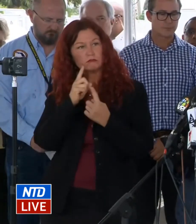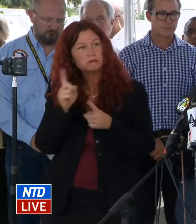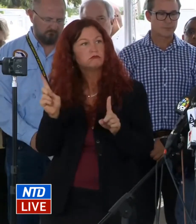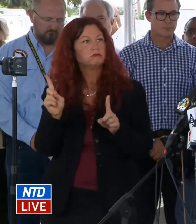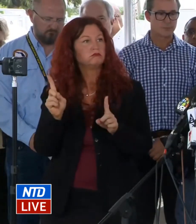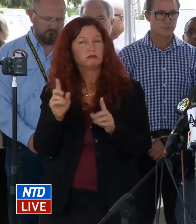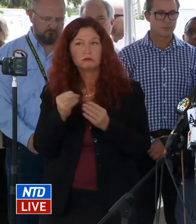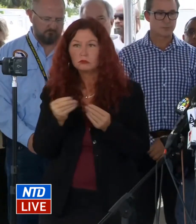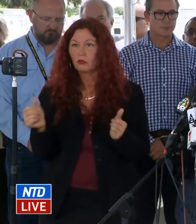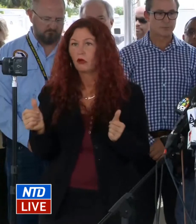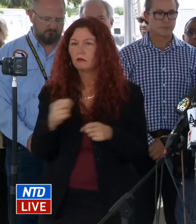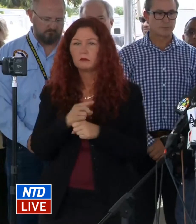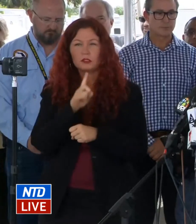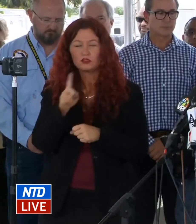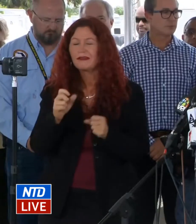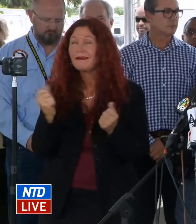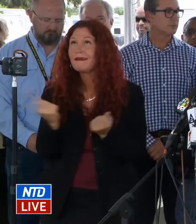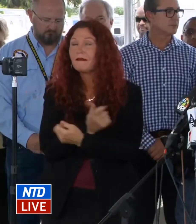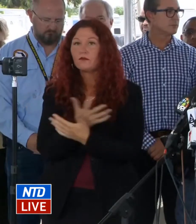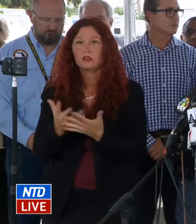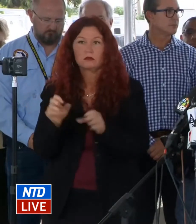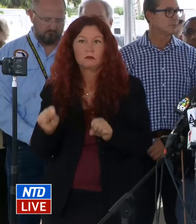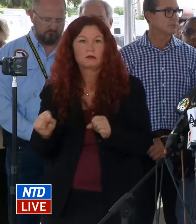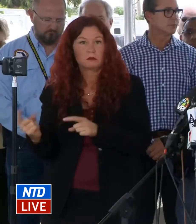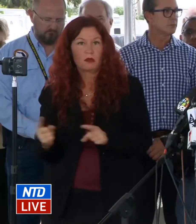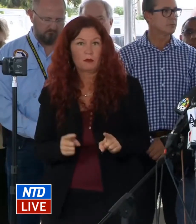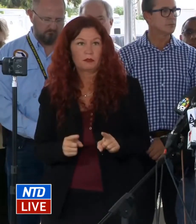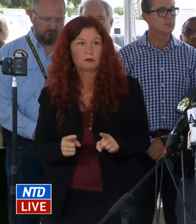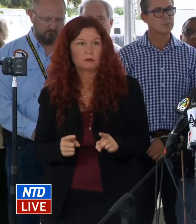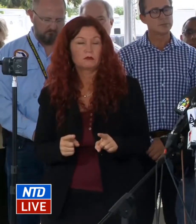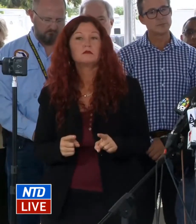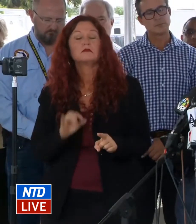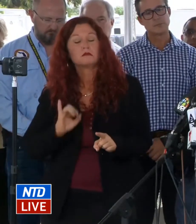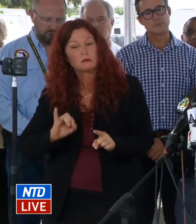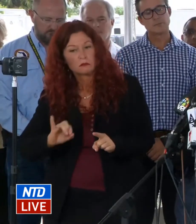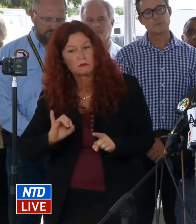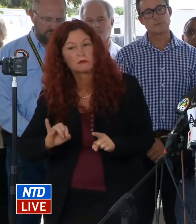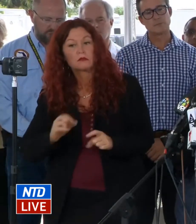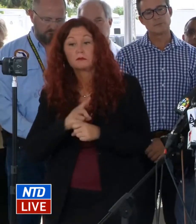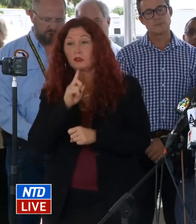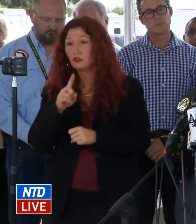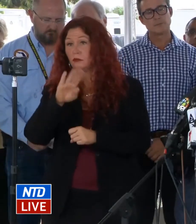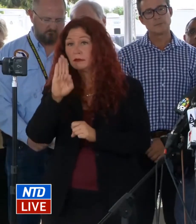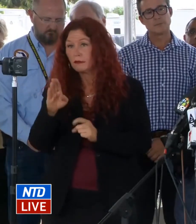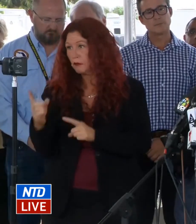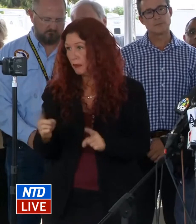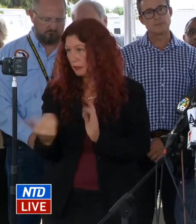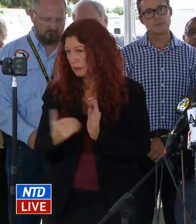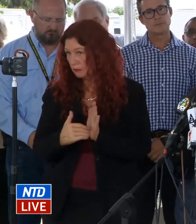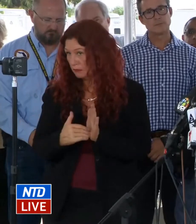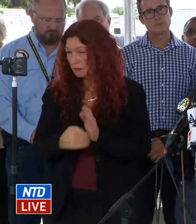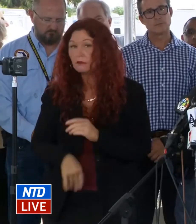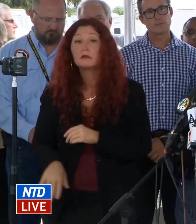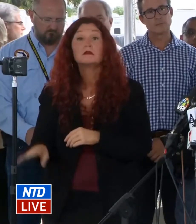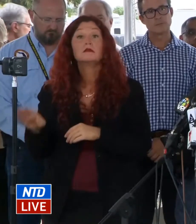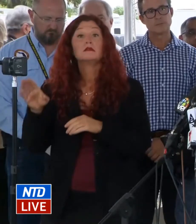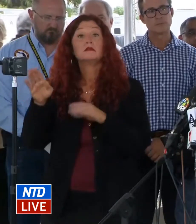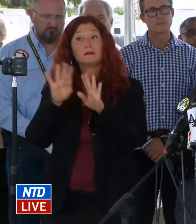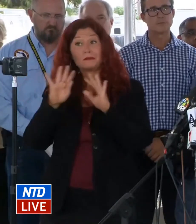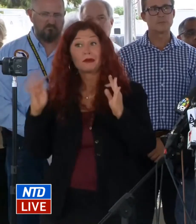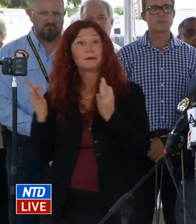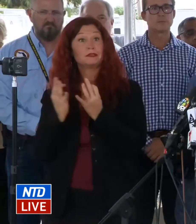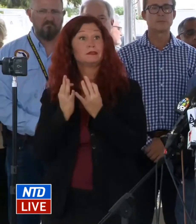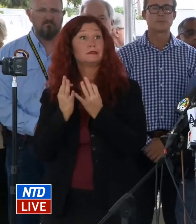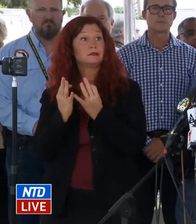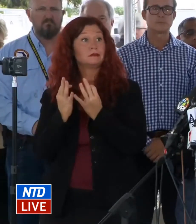angles, all possible factors and perspectives. For the families who've been impacted by this tragedy, we are